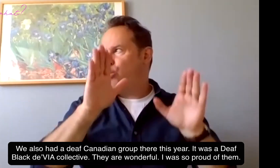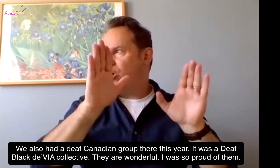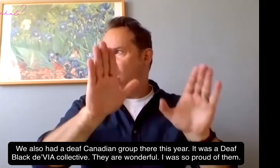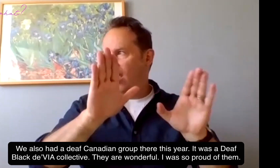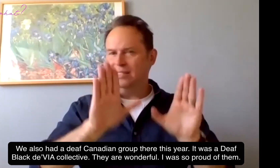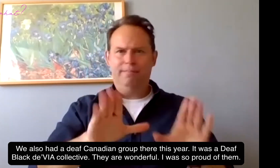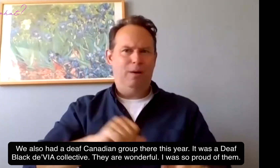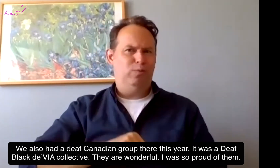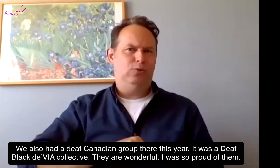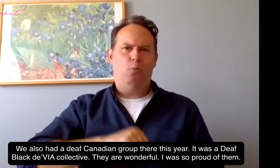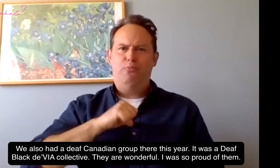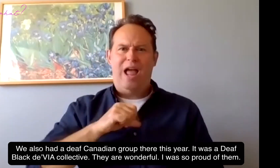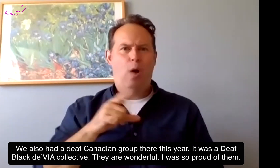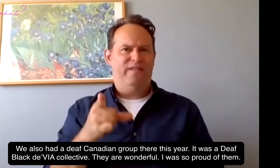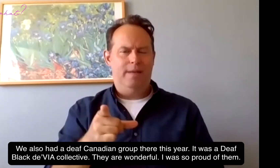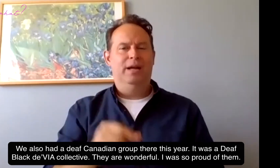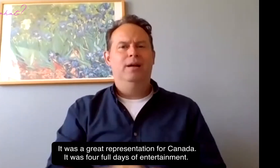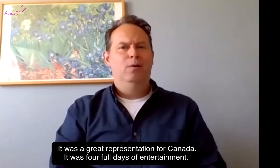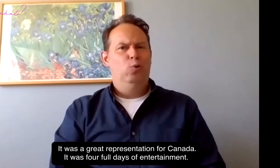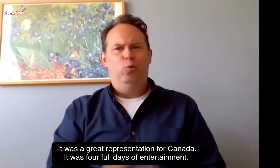They're wonderful. I was so proud of them.